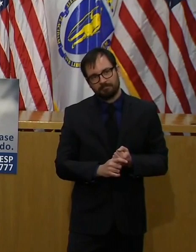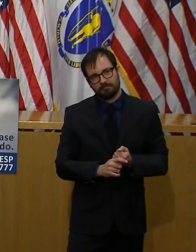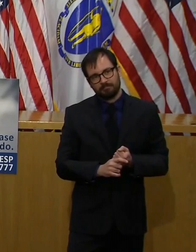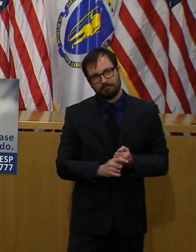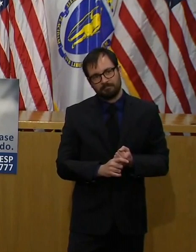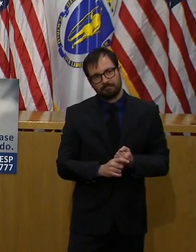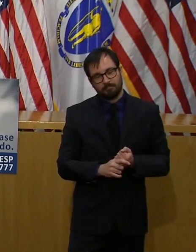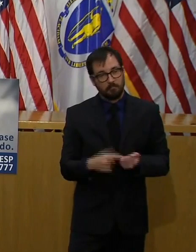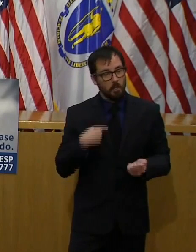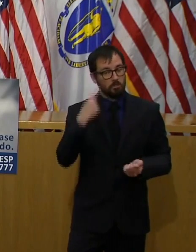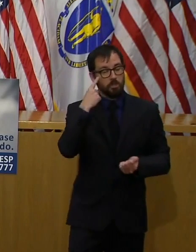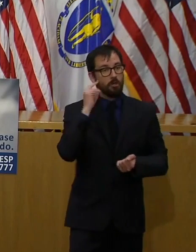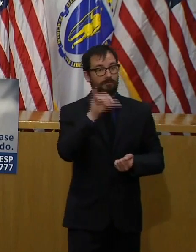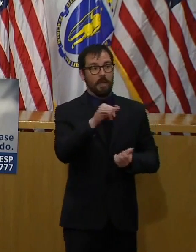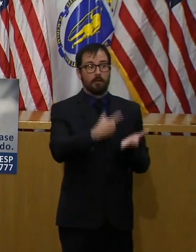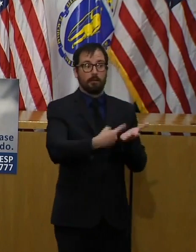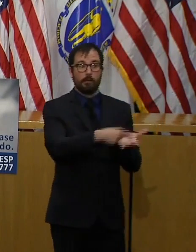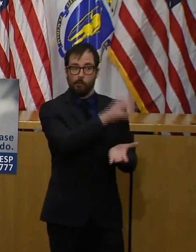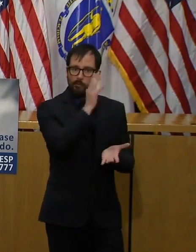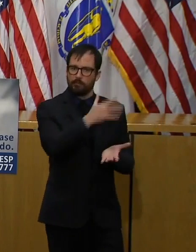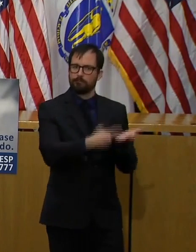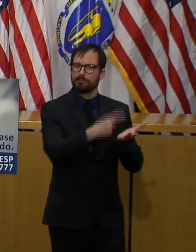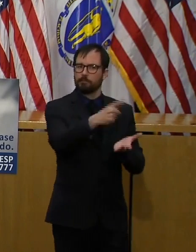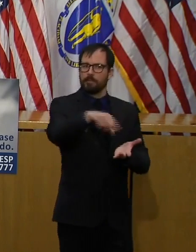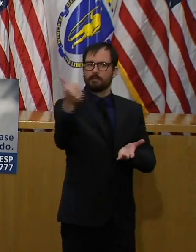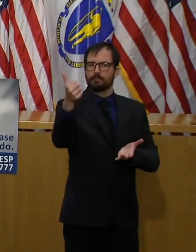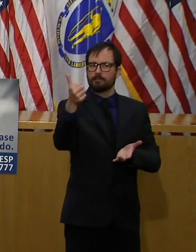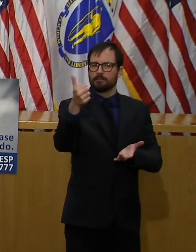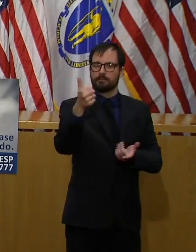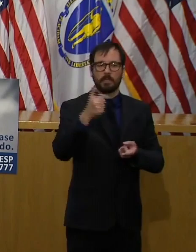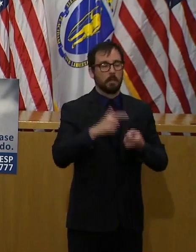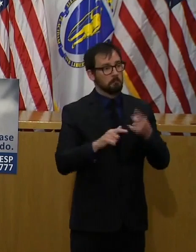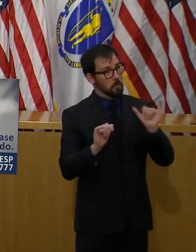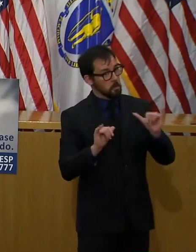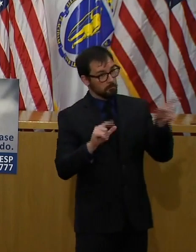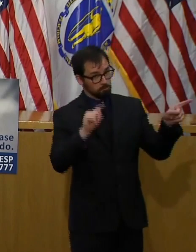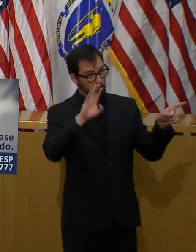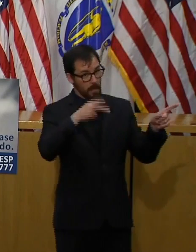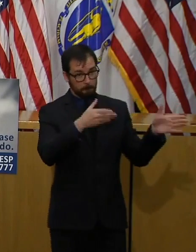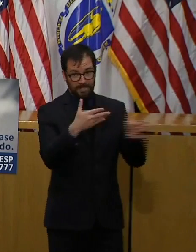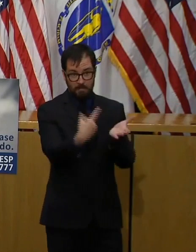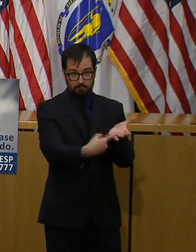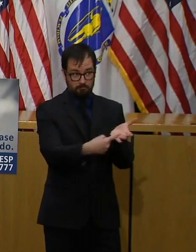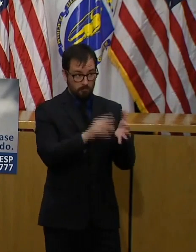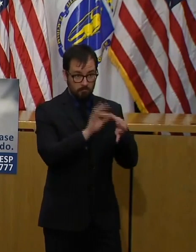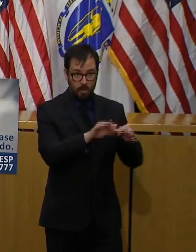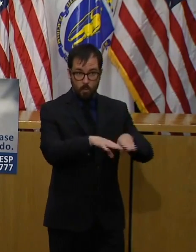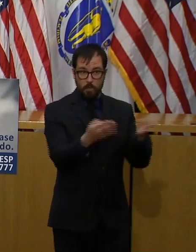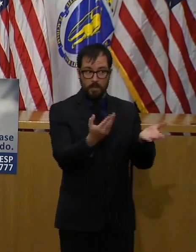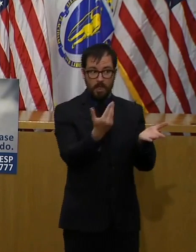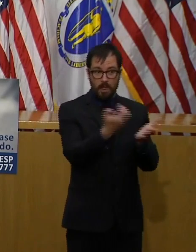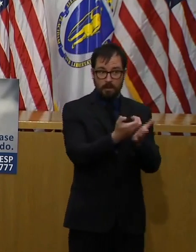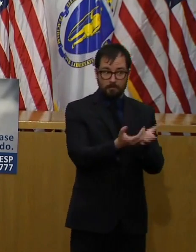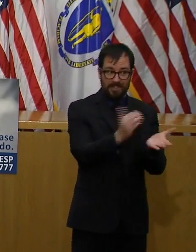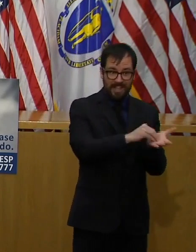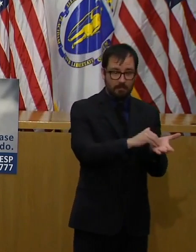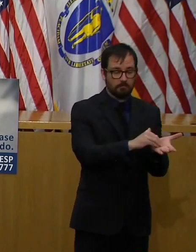that many of us will be interested in hearing their proposal on. But I'm not going to speak to what I think they might say,